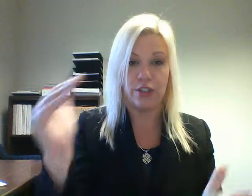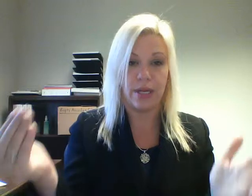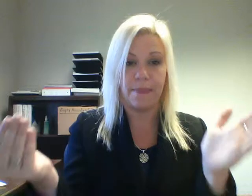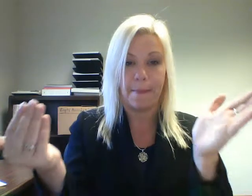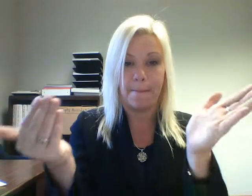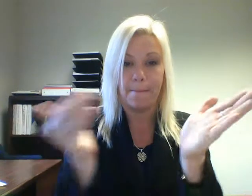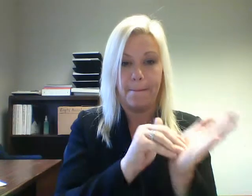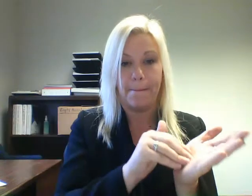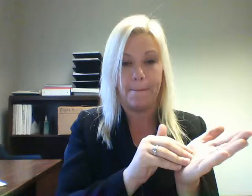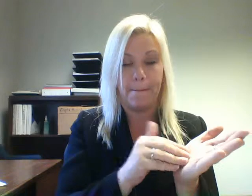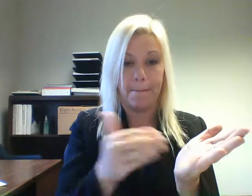shape.